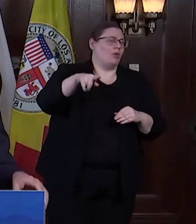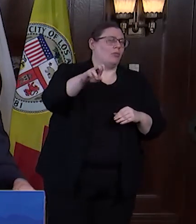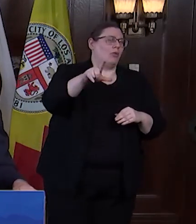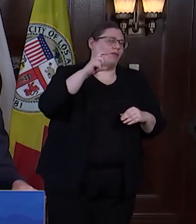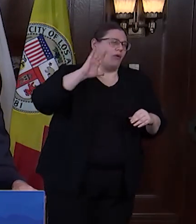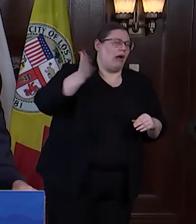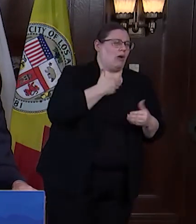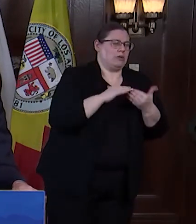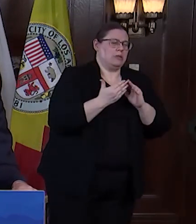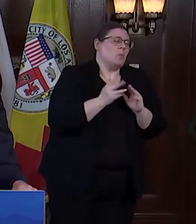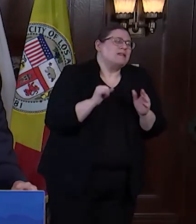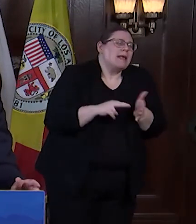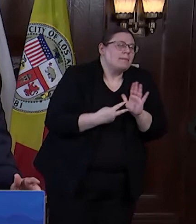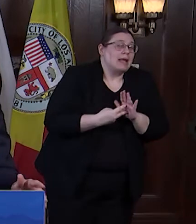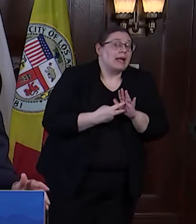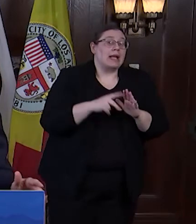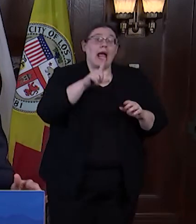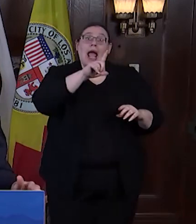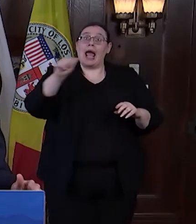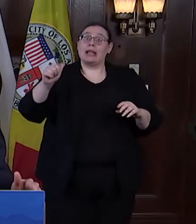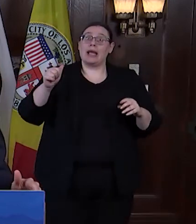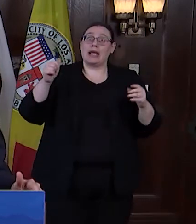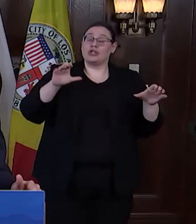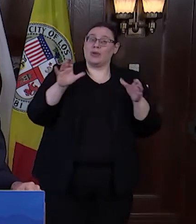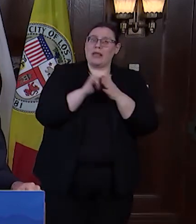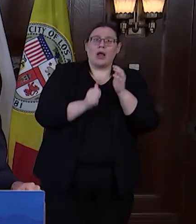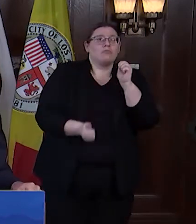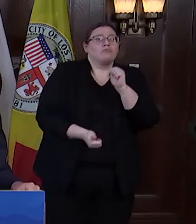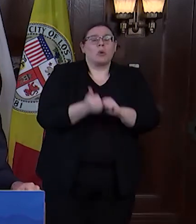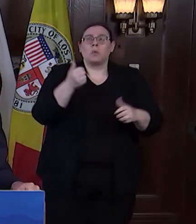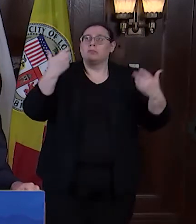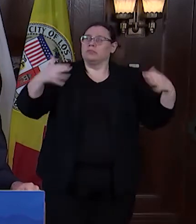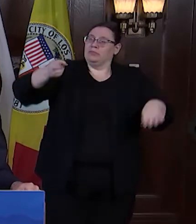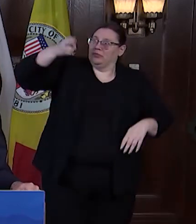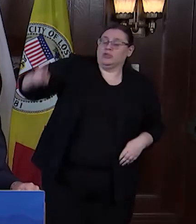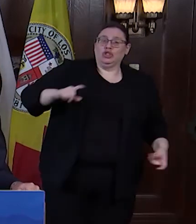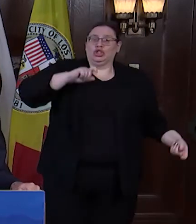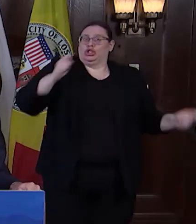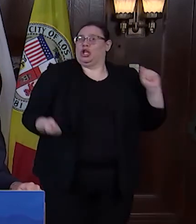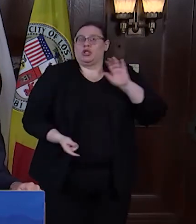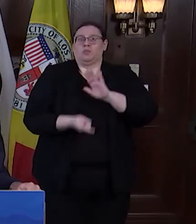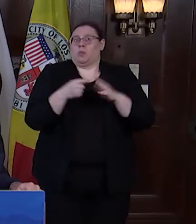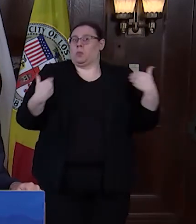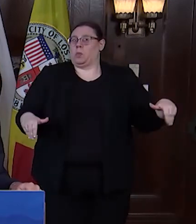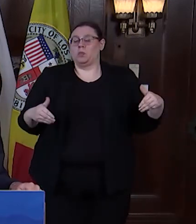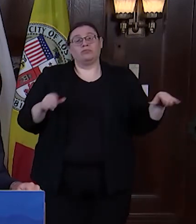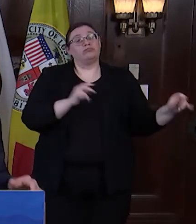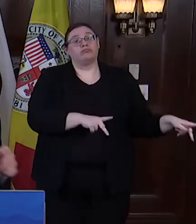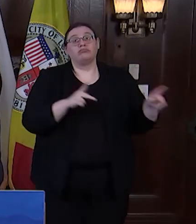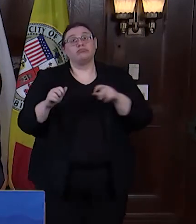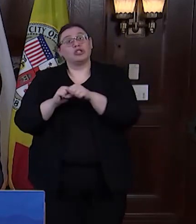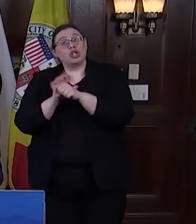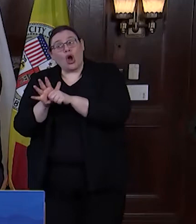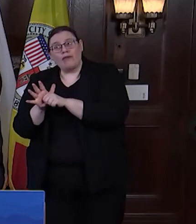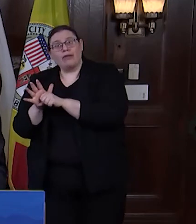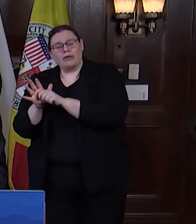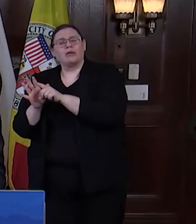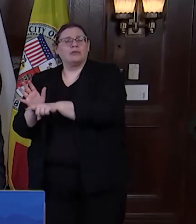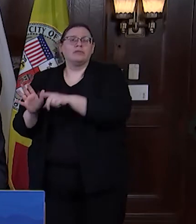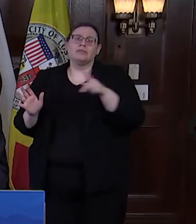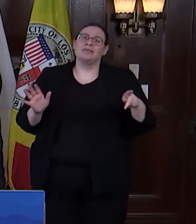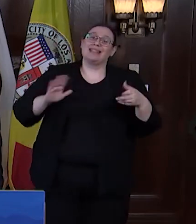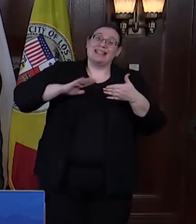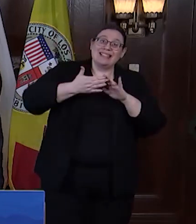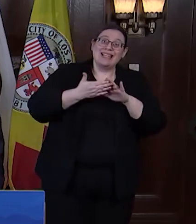is doing that in one of the most historic moves we have ever made. And just as we've done with COVID-19, it's an example of the city and the